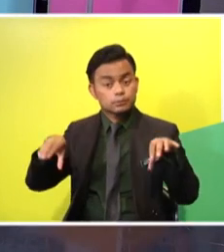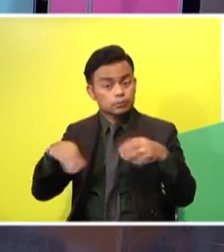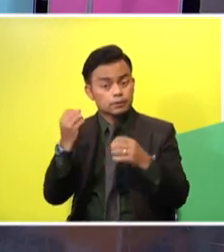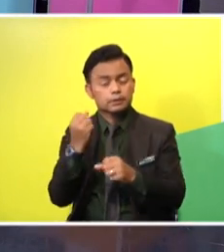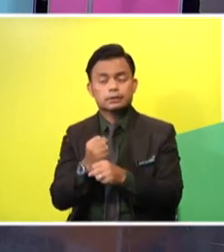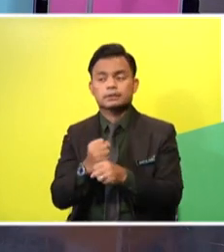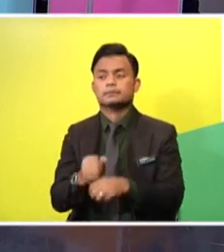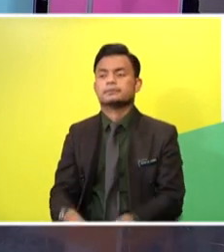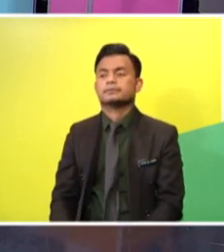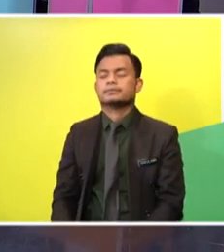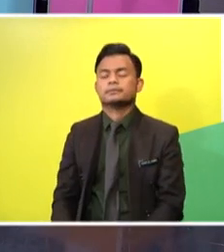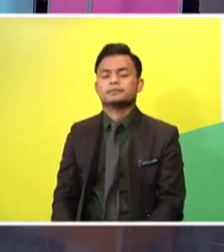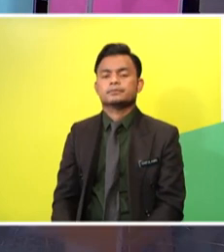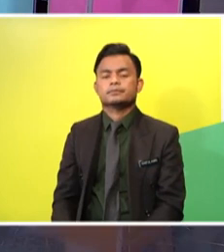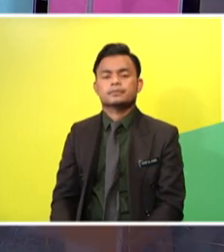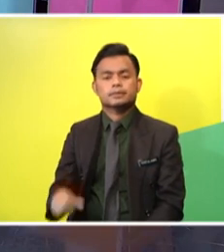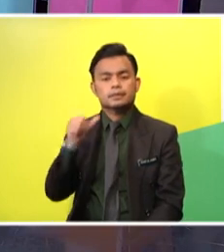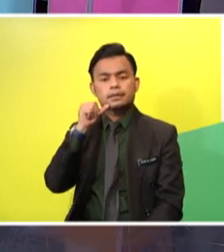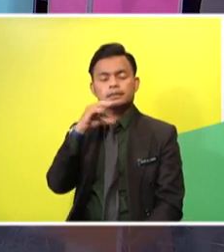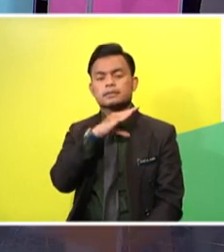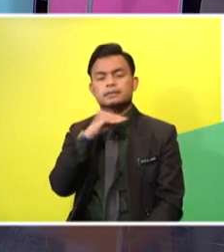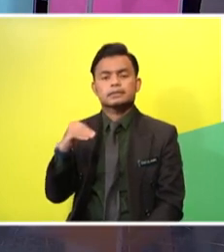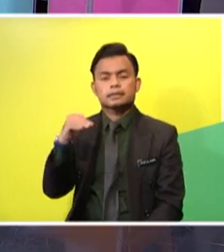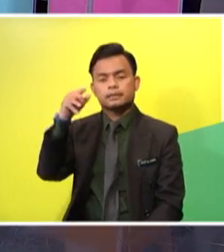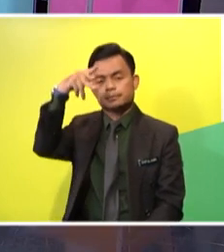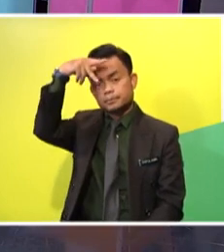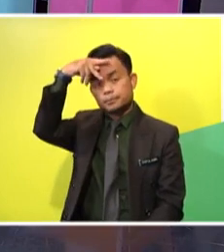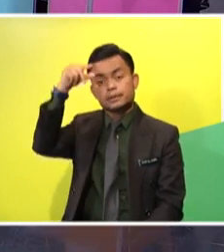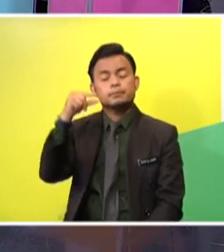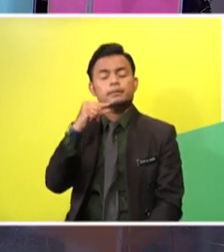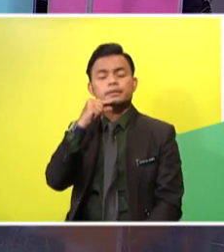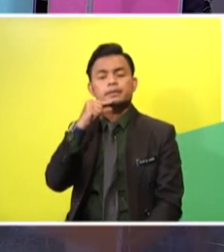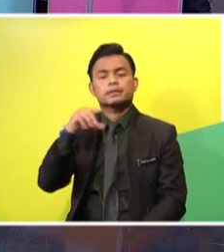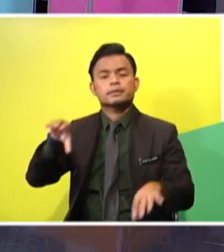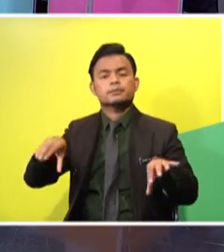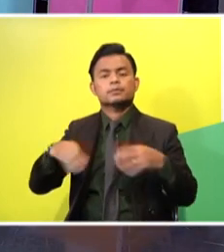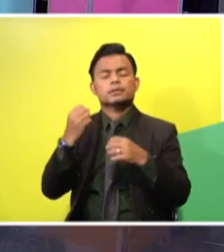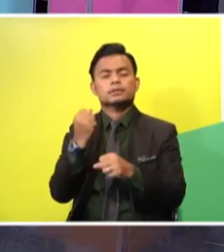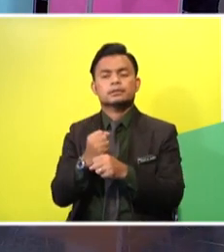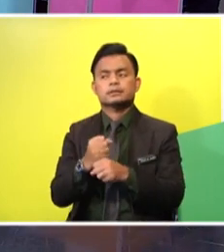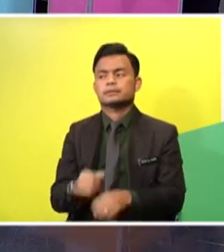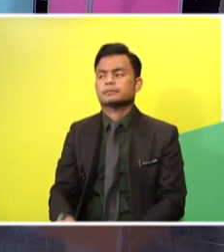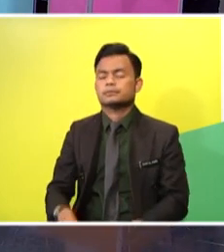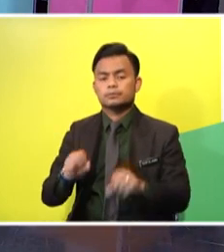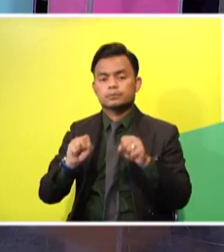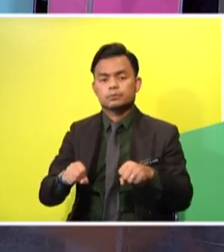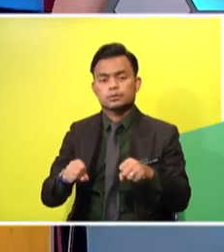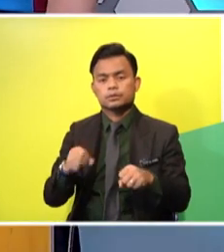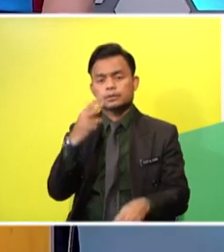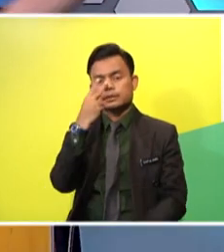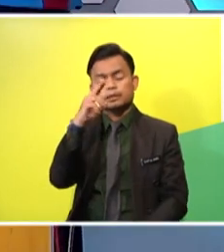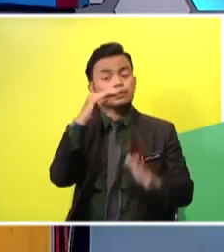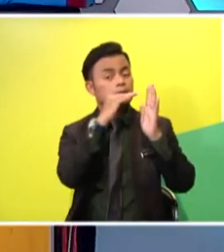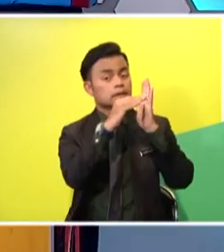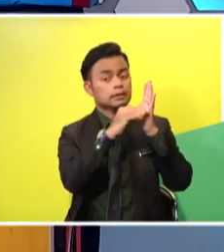are writing their answers. Right. Yes. Yes. Okay. So, you can see the list must have consist